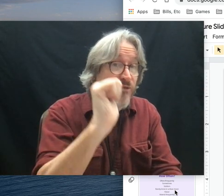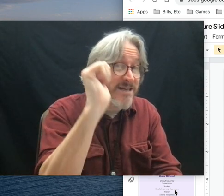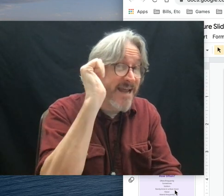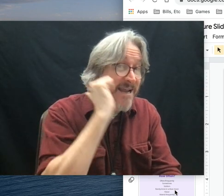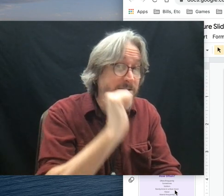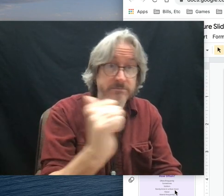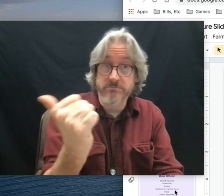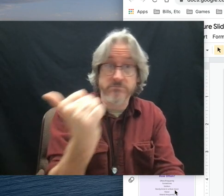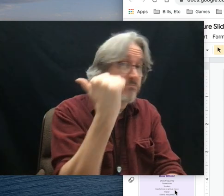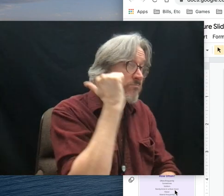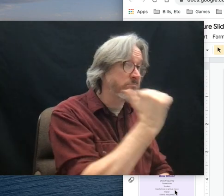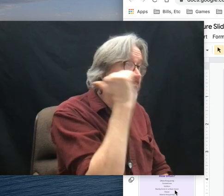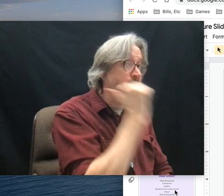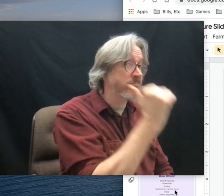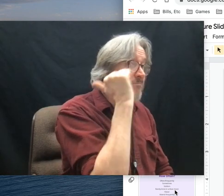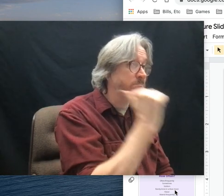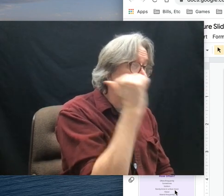Every day.